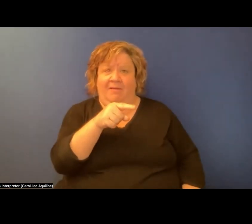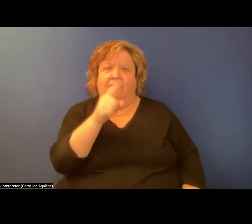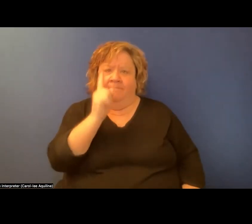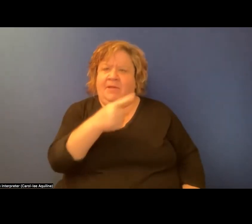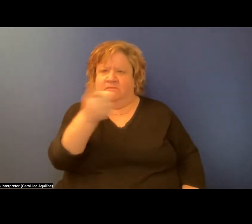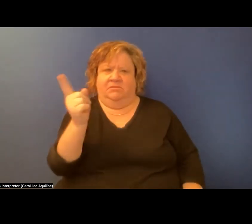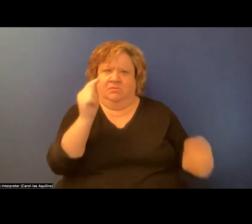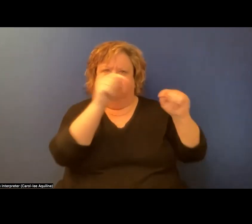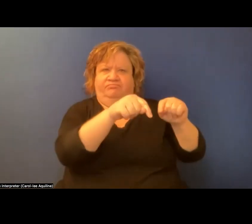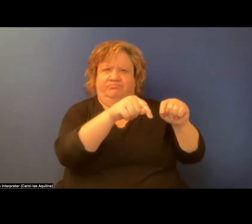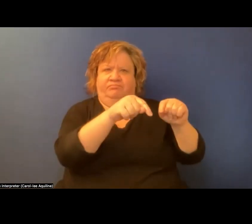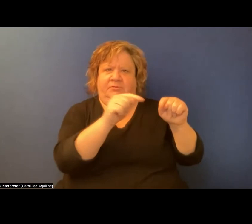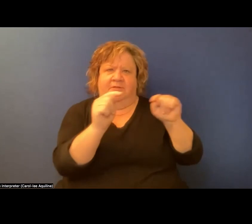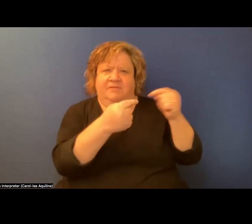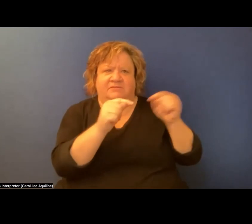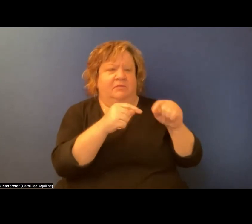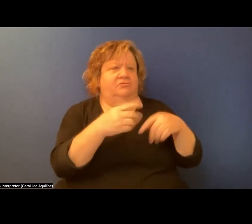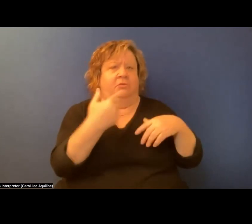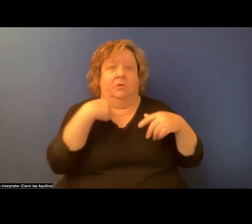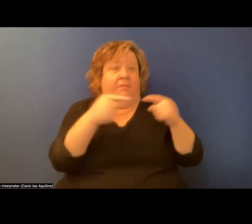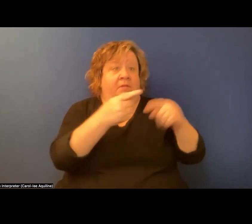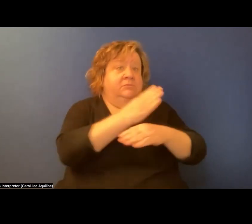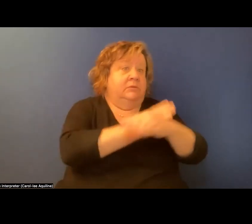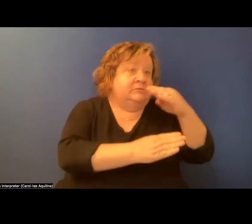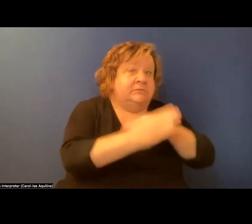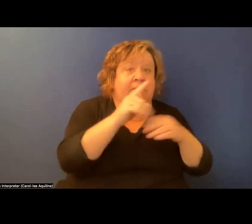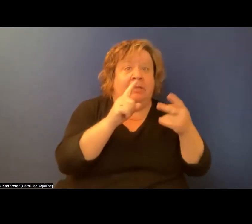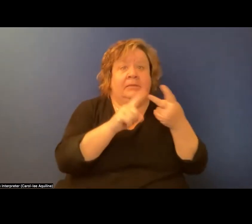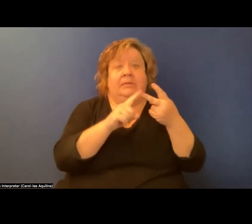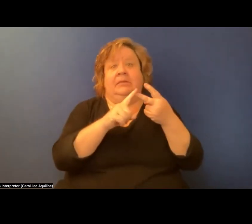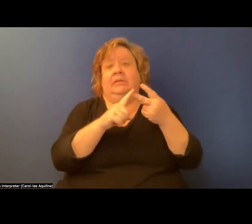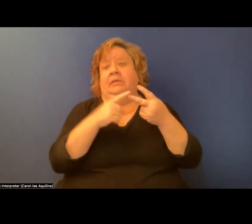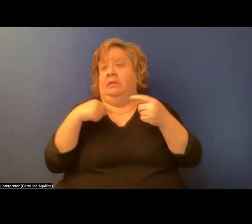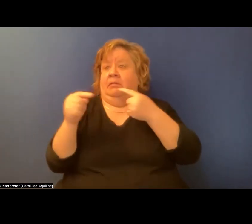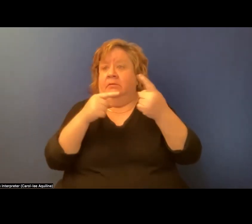gender, youth, democracy, and indigenous people. And also I thank